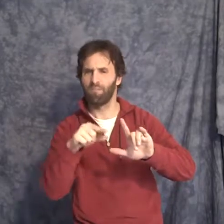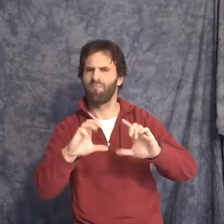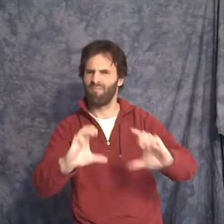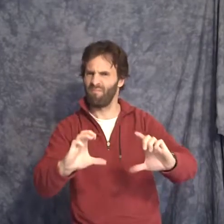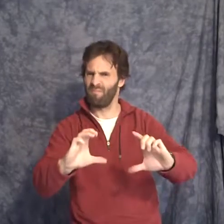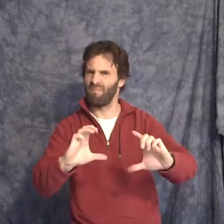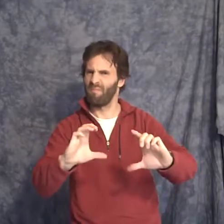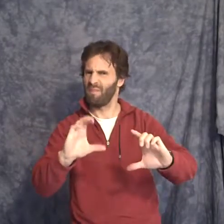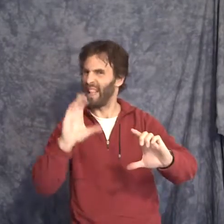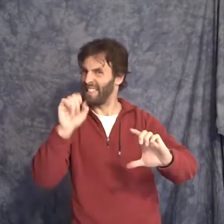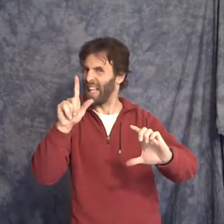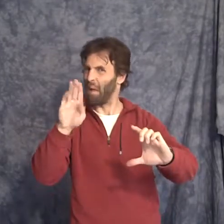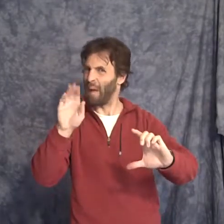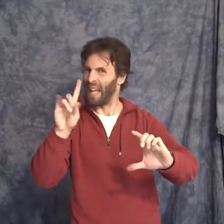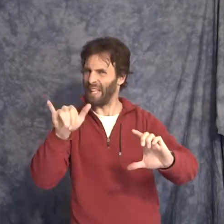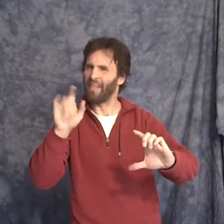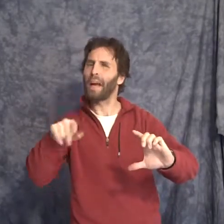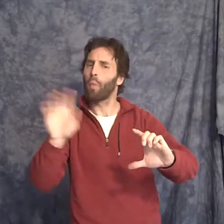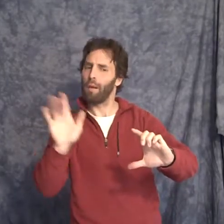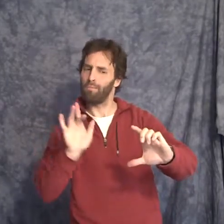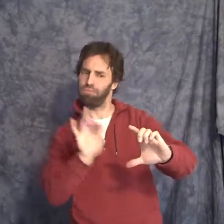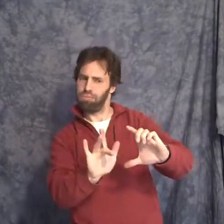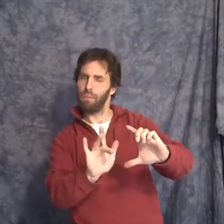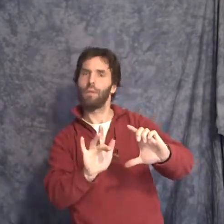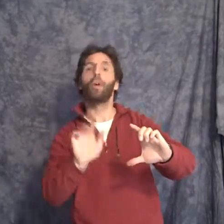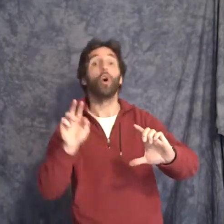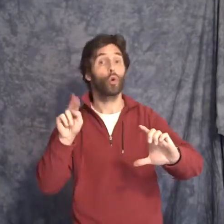the center of the cell body is where the nucleus should be.